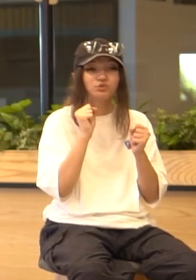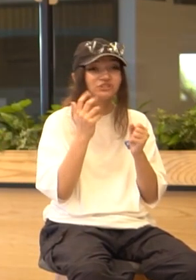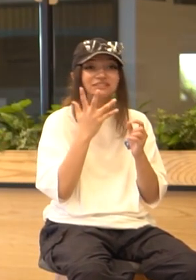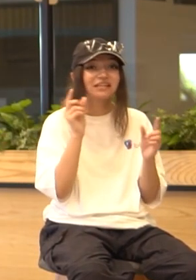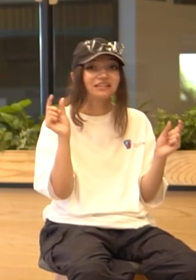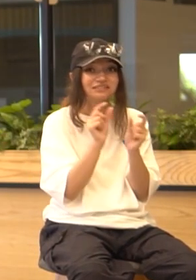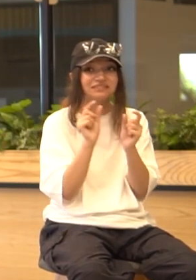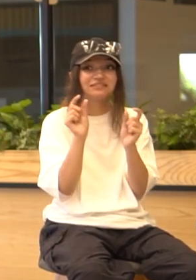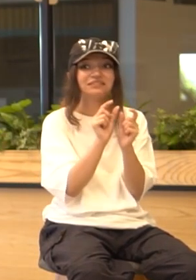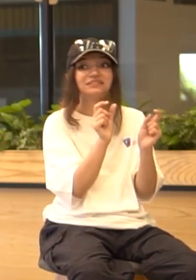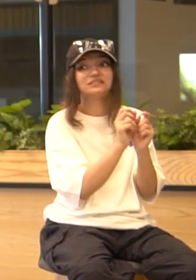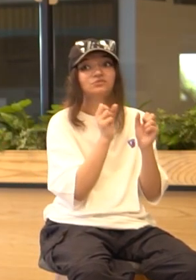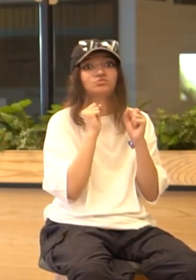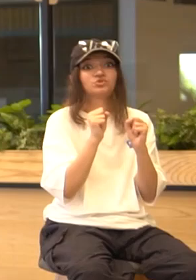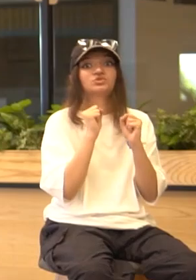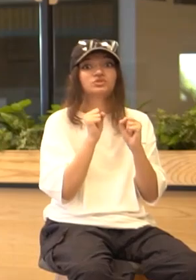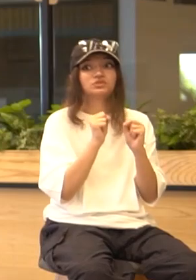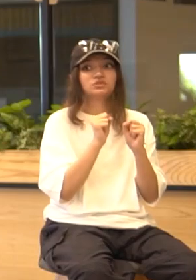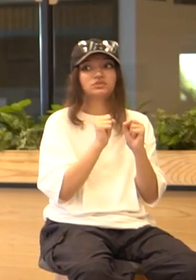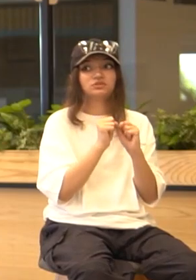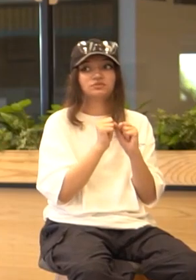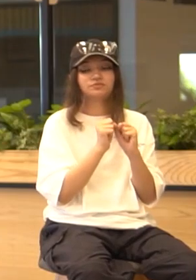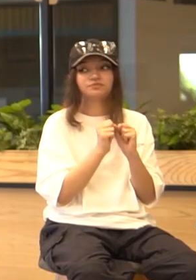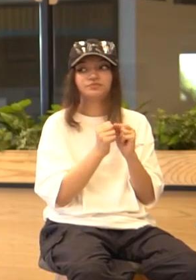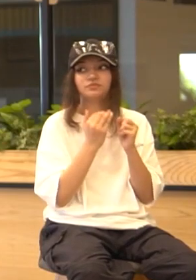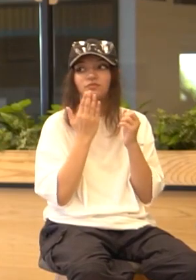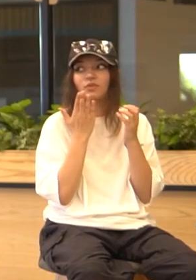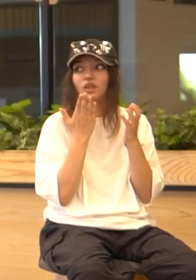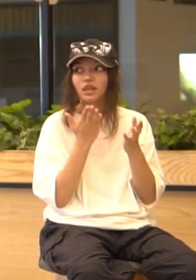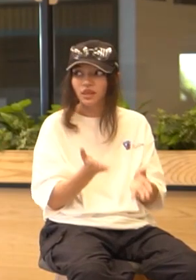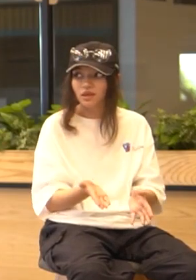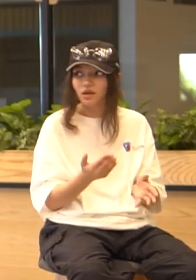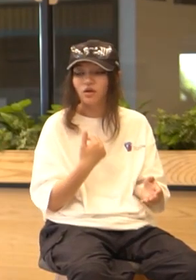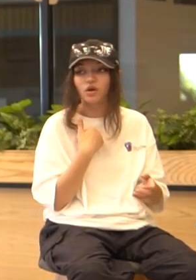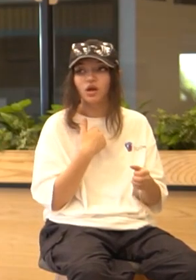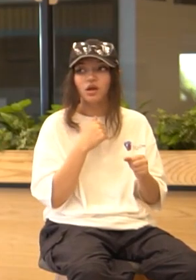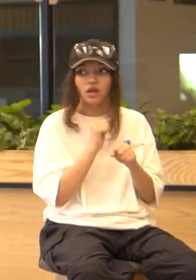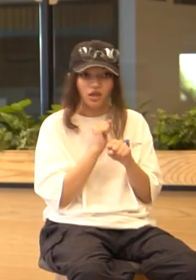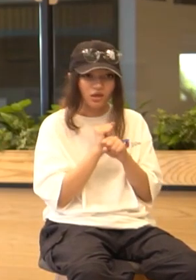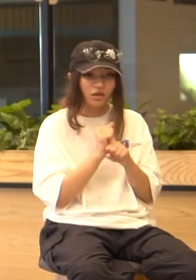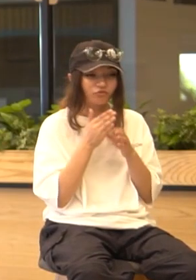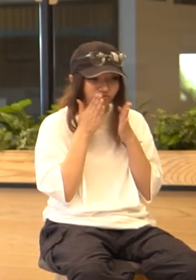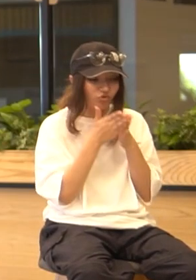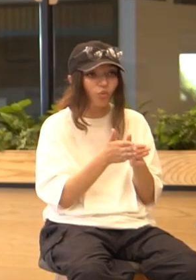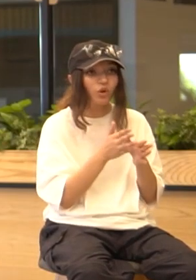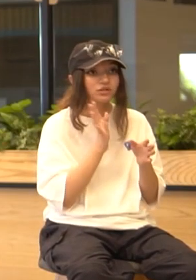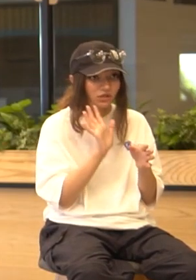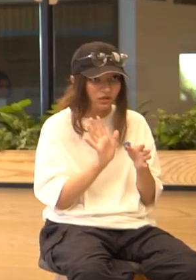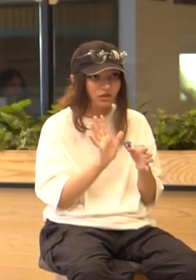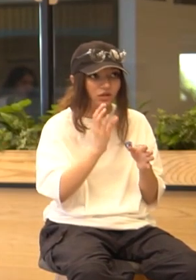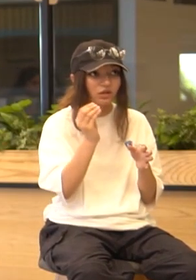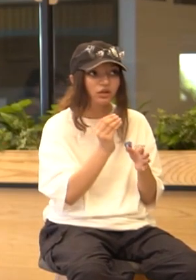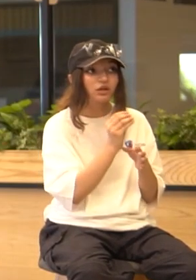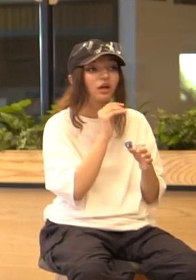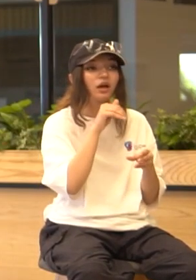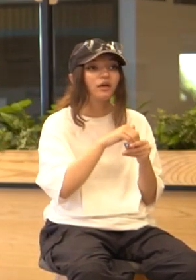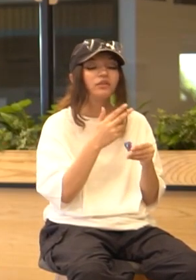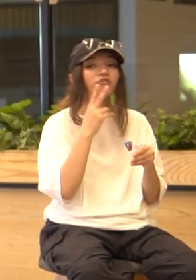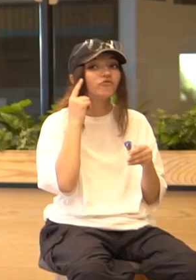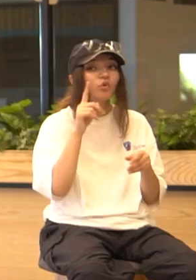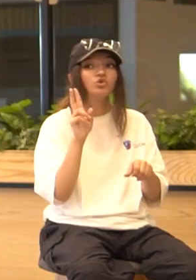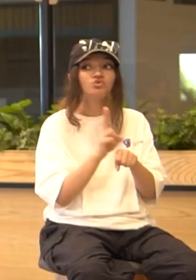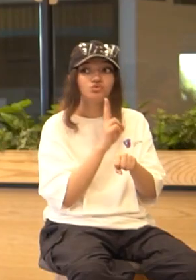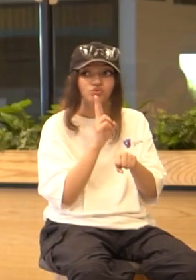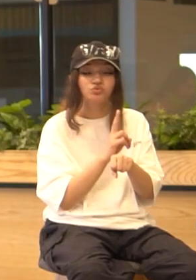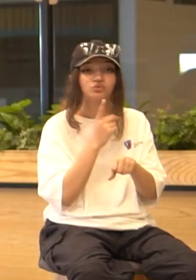join them together, but it was a vector font. I am currently working on a font that I want to make like really usable, but for